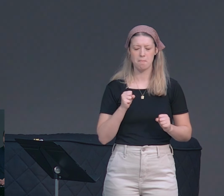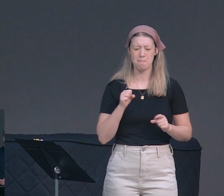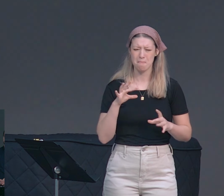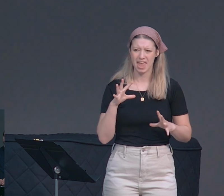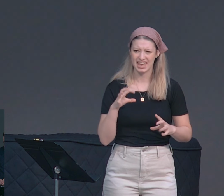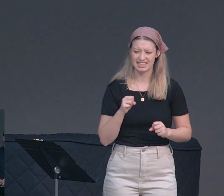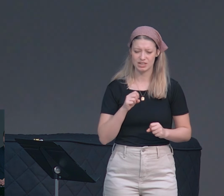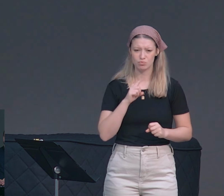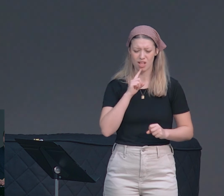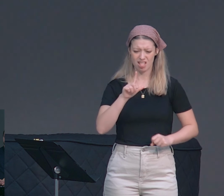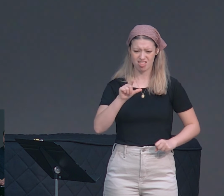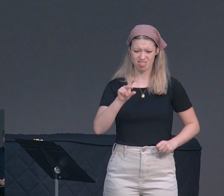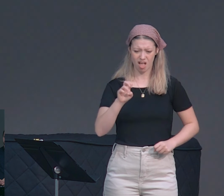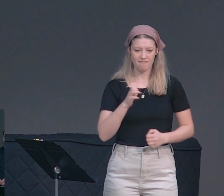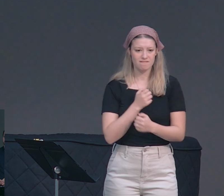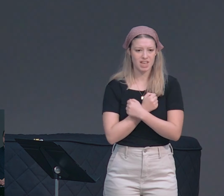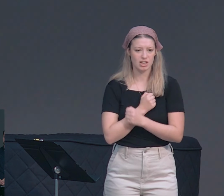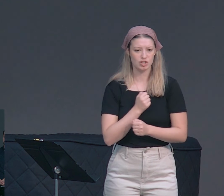God.